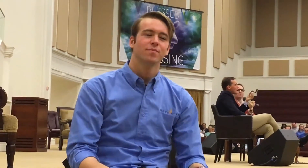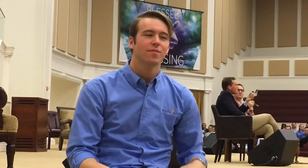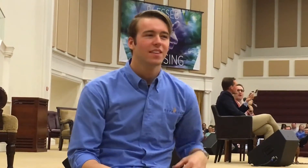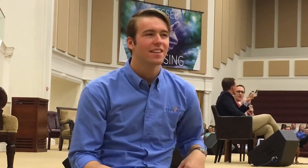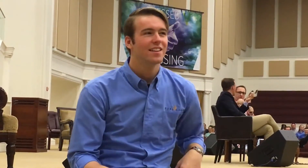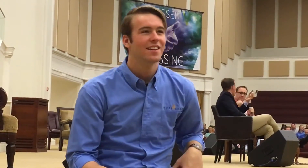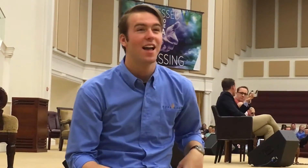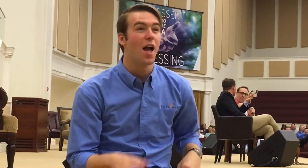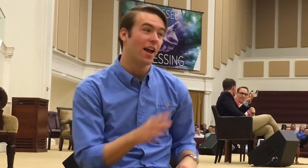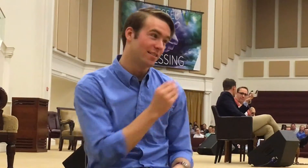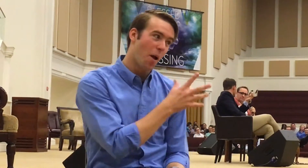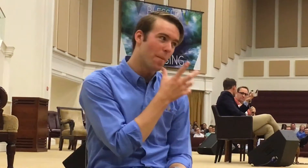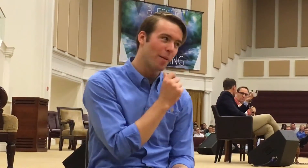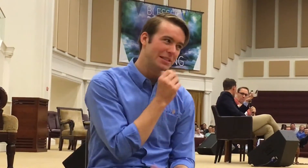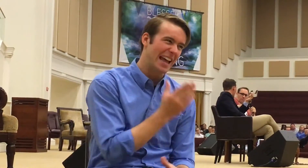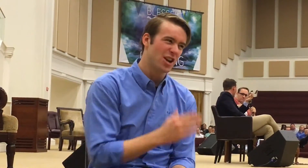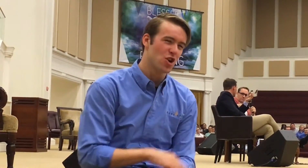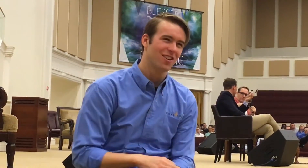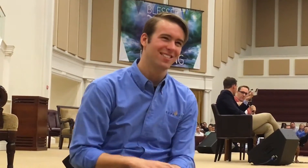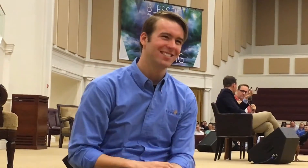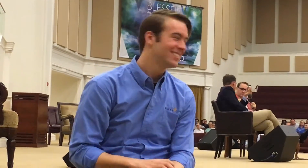Hey, mom's not here.